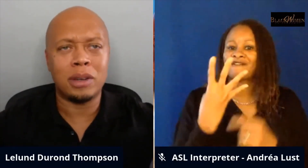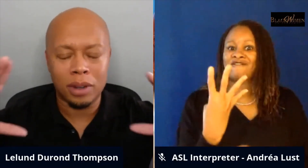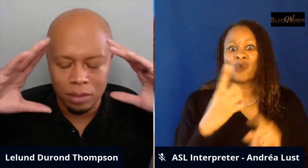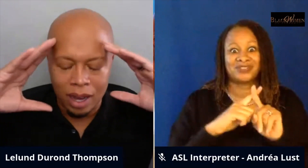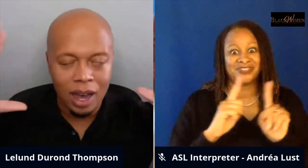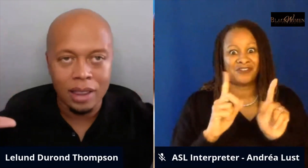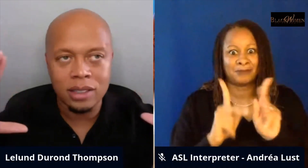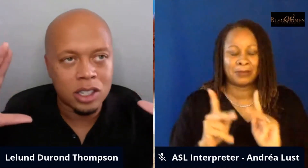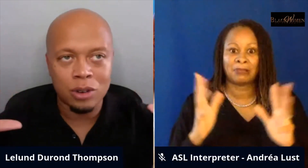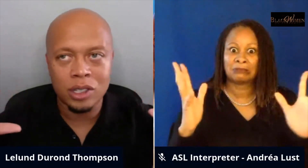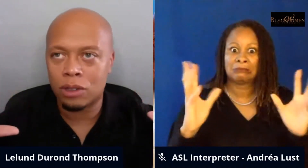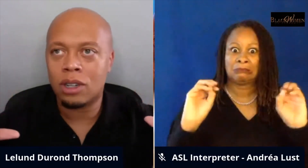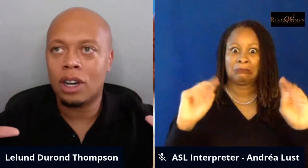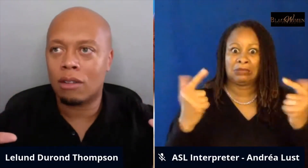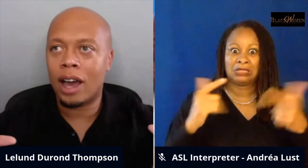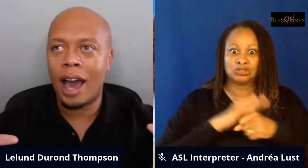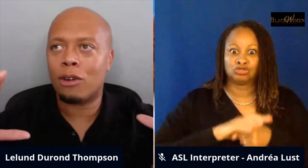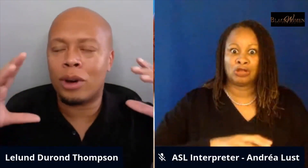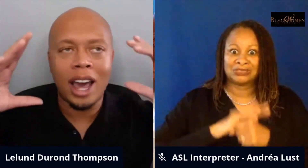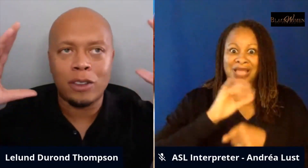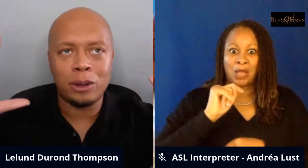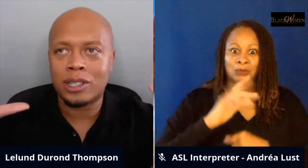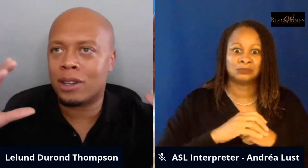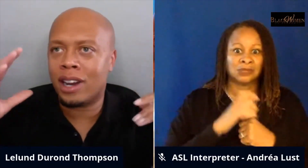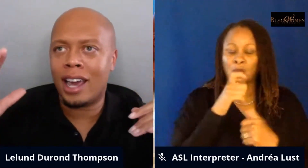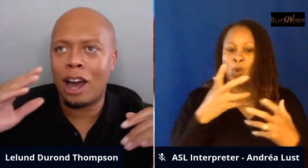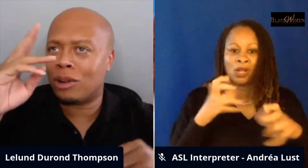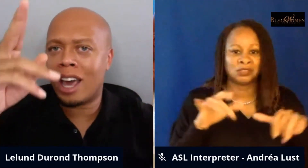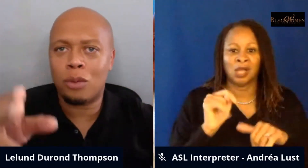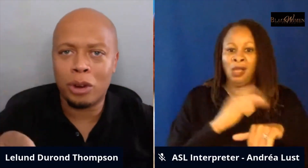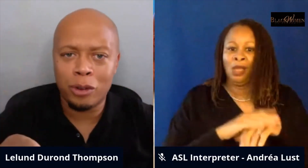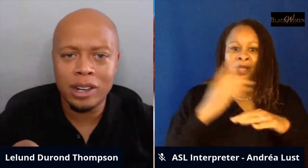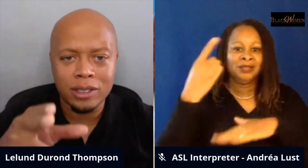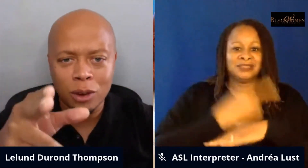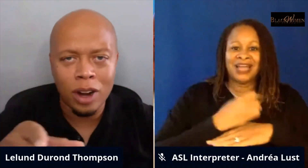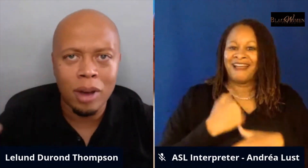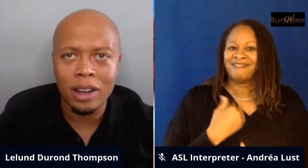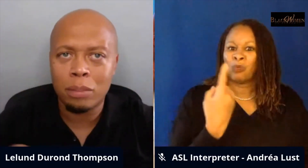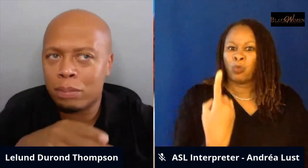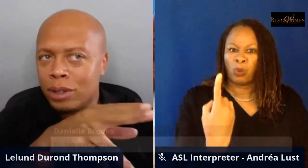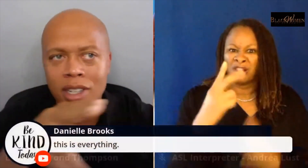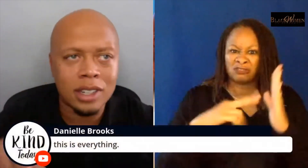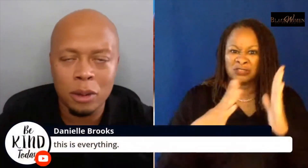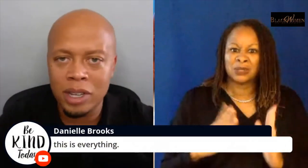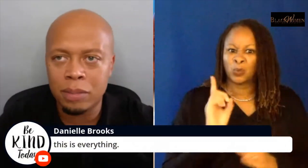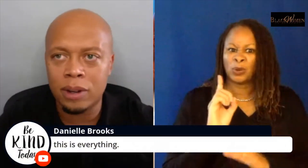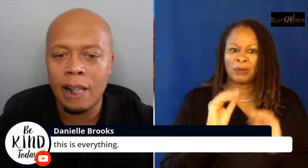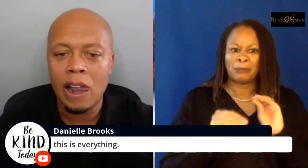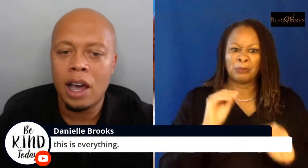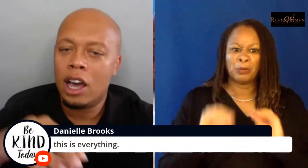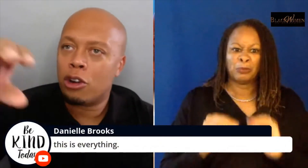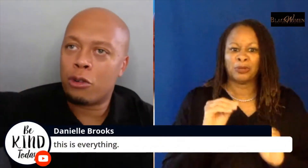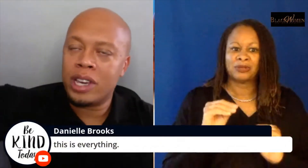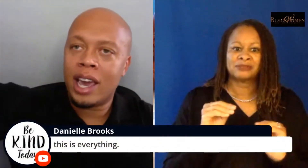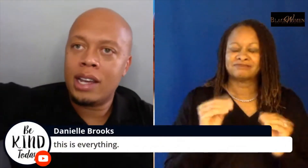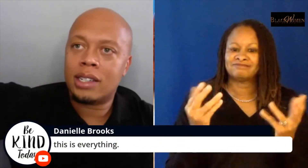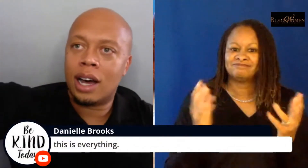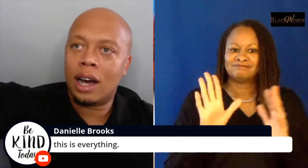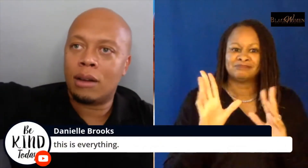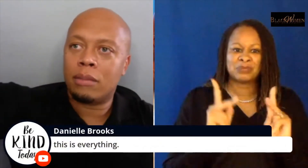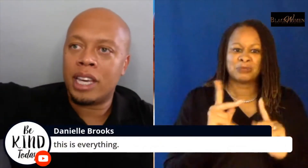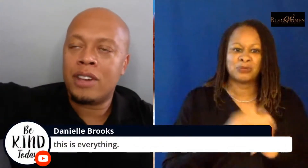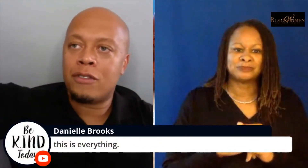different people. Oh my God, this is stressful, right? I don't want to have to do this on the day and I only have 1 reader. So where am I going to put these other people?